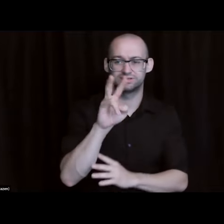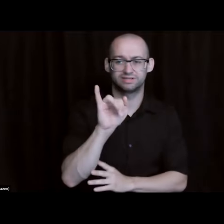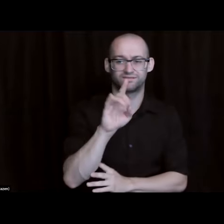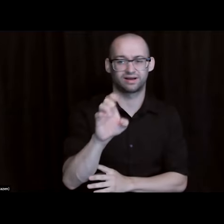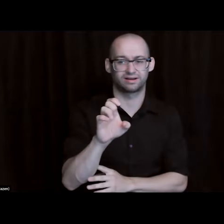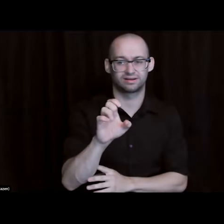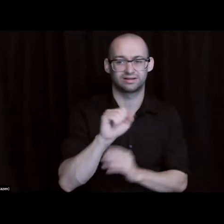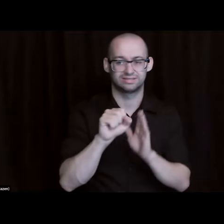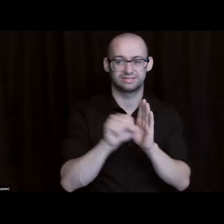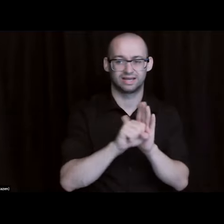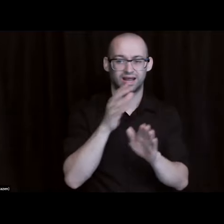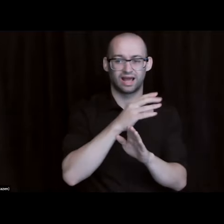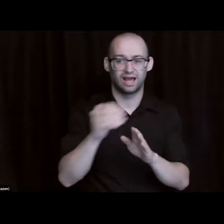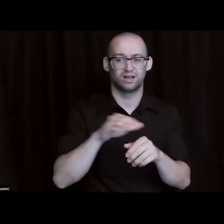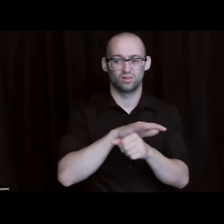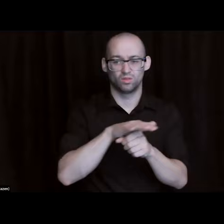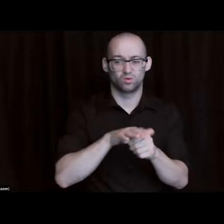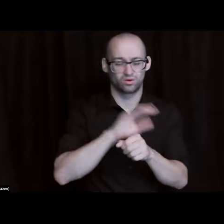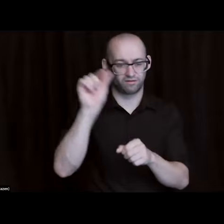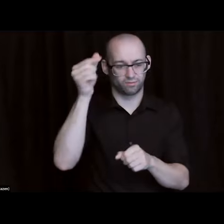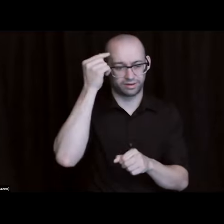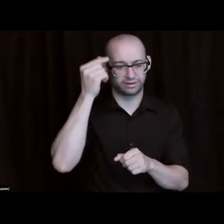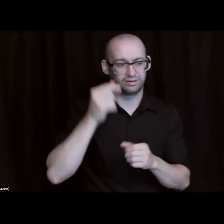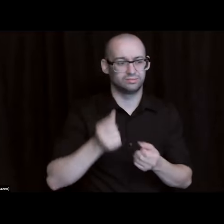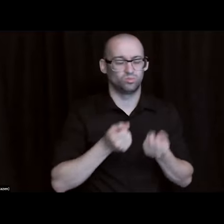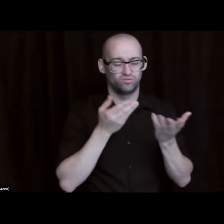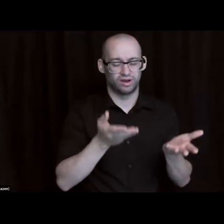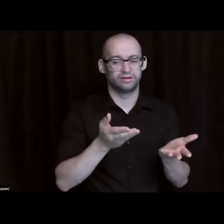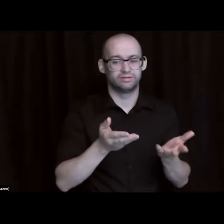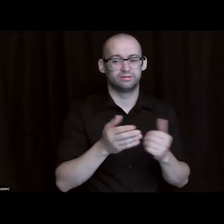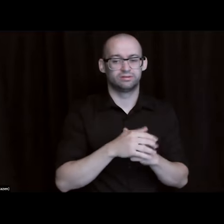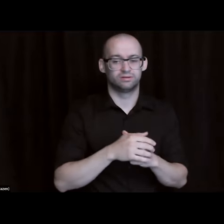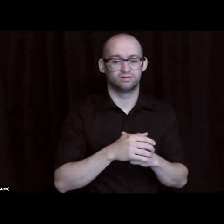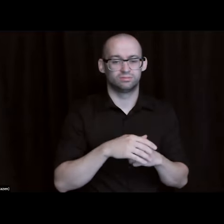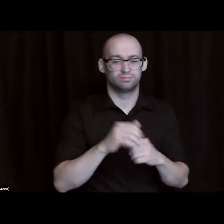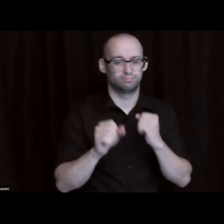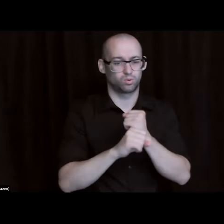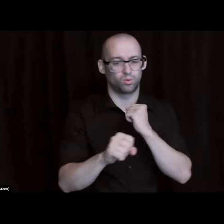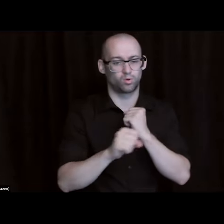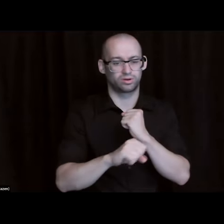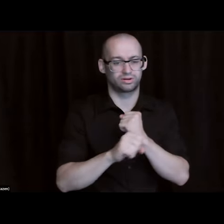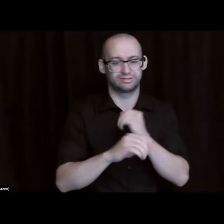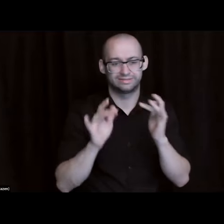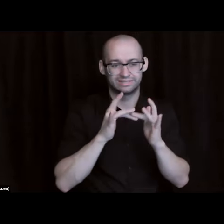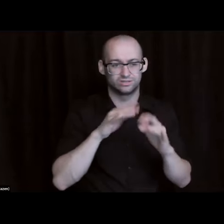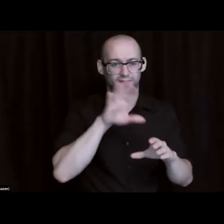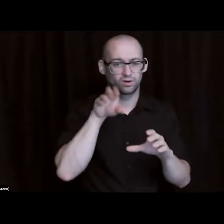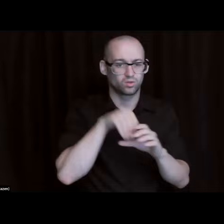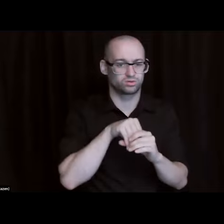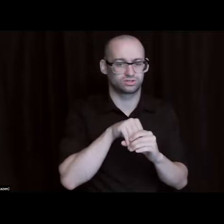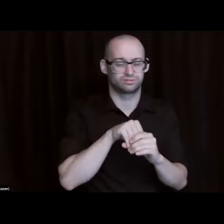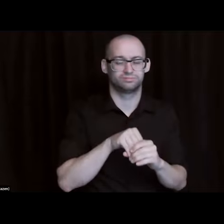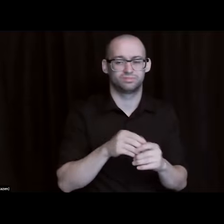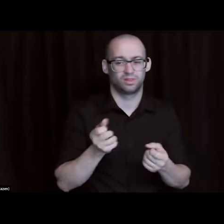government agencies play a vital role, we feel like, in promoting digital inclusion. They can allocate funding for community